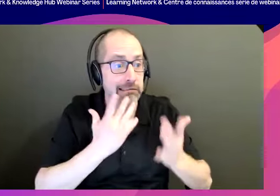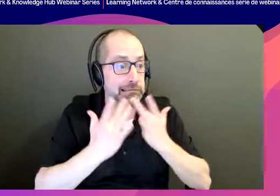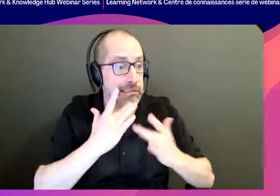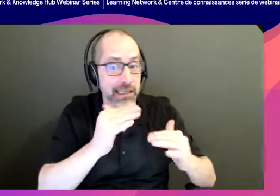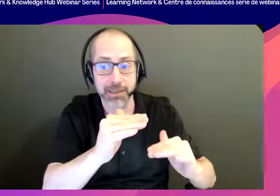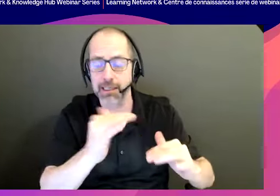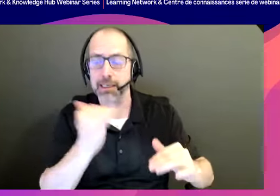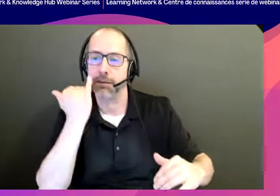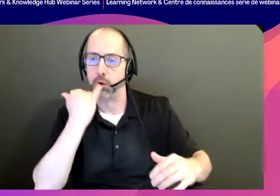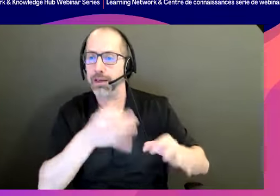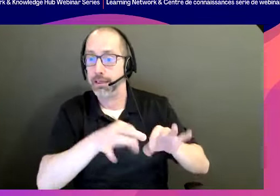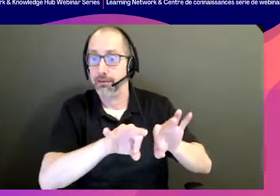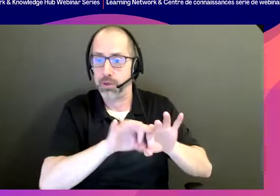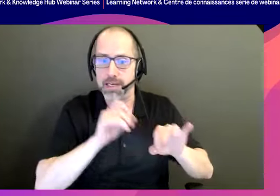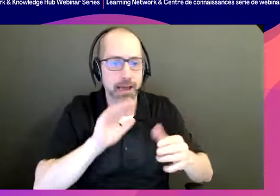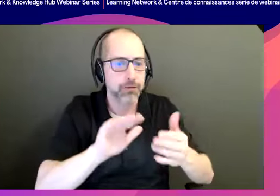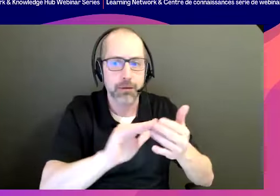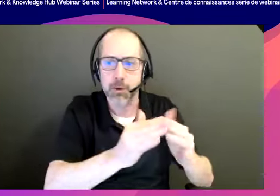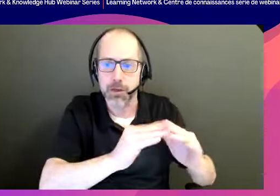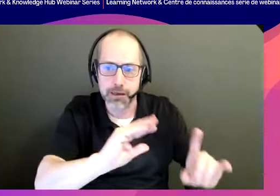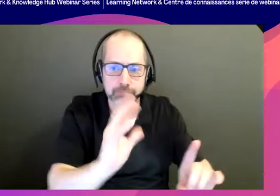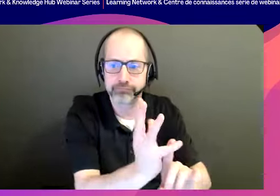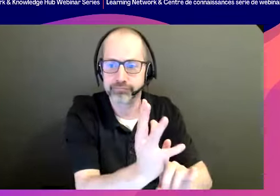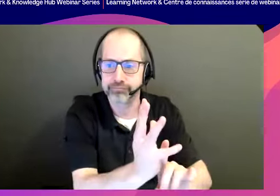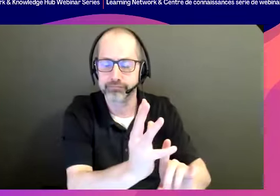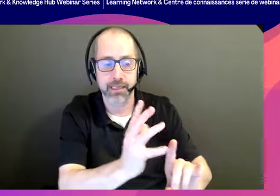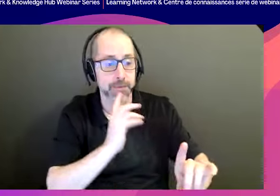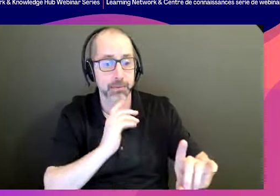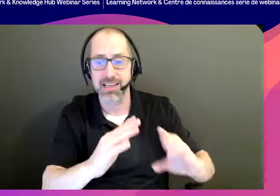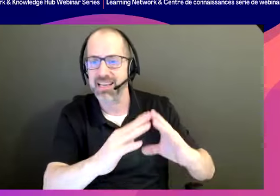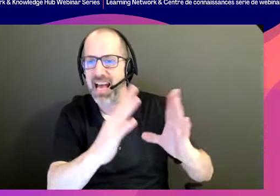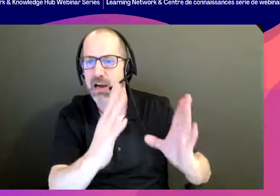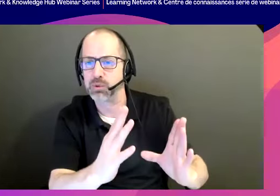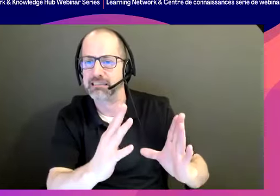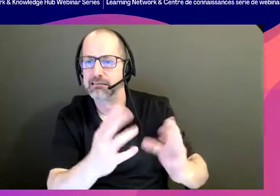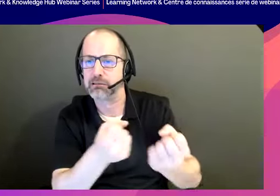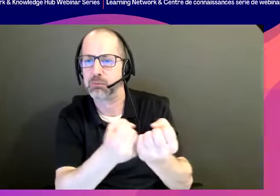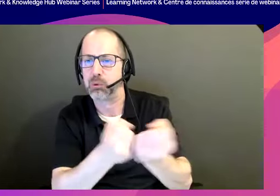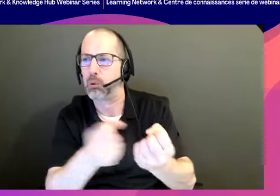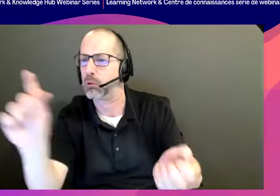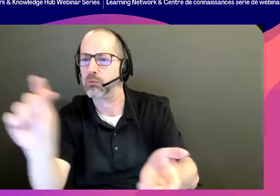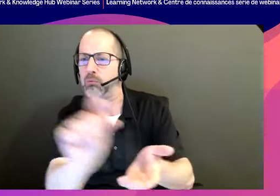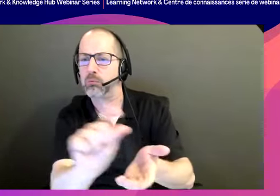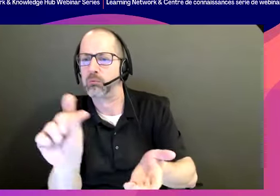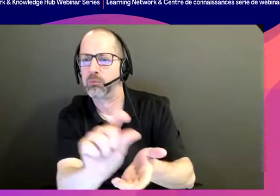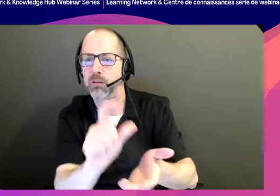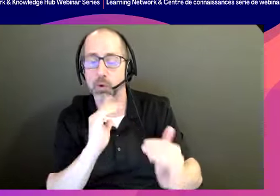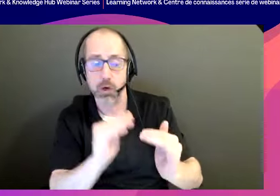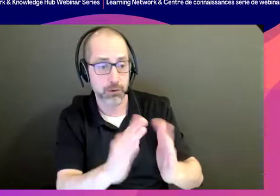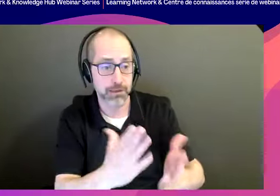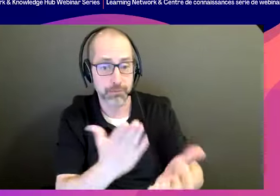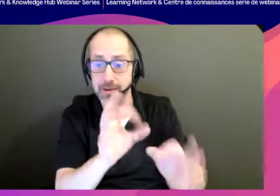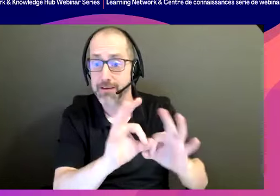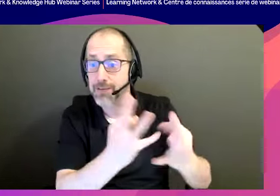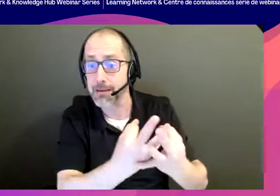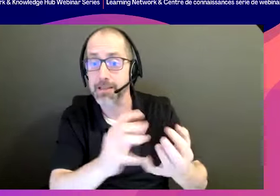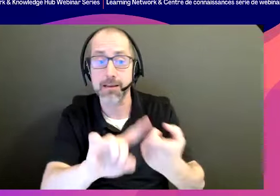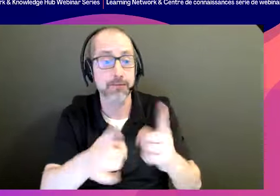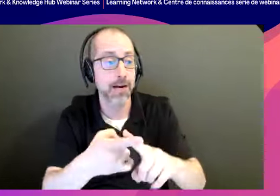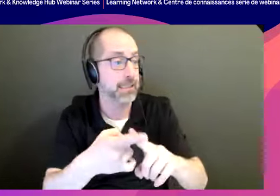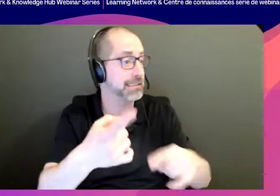family, she's in subsidized housing, is there any family or friends that can help out? That would really reduce the trauma overall